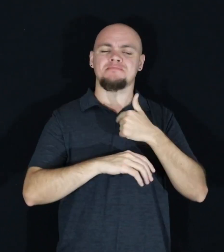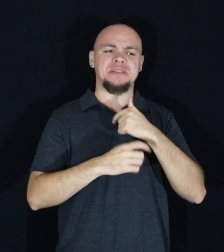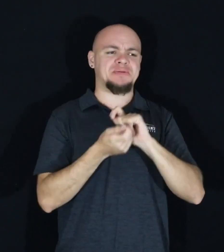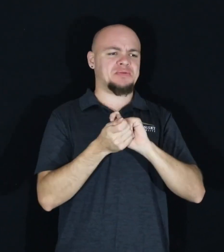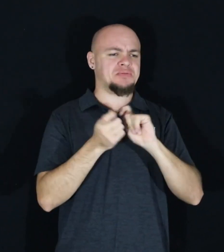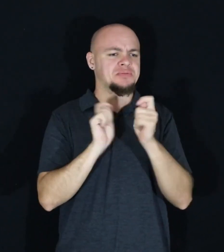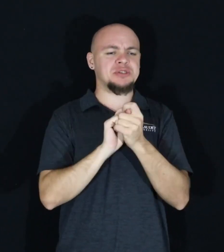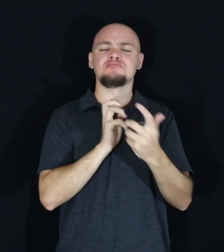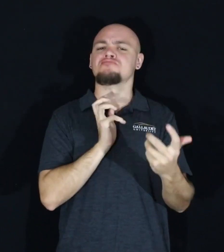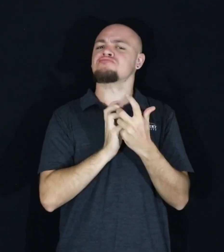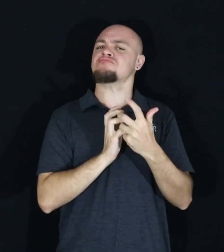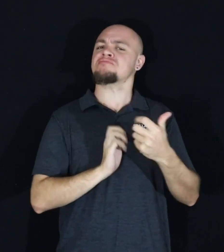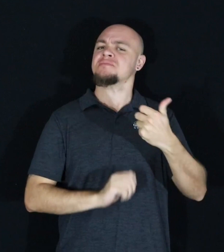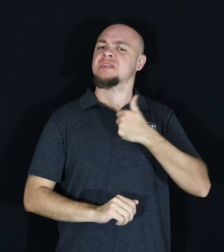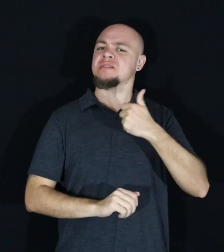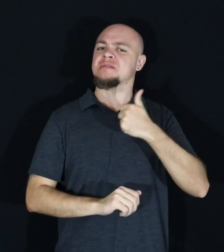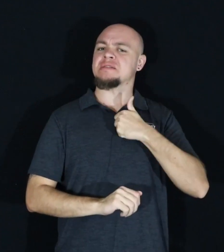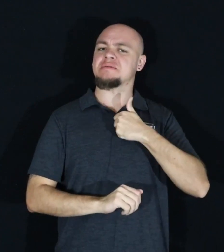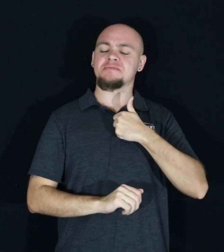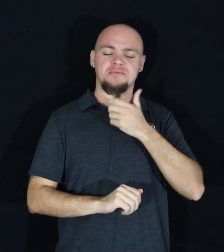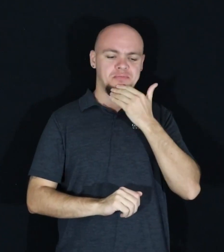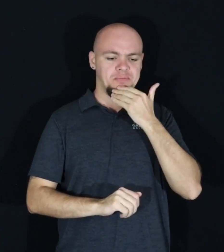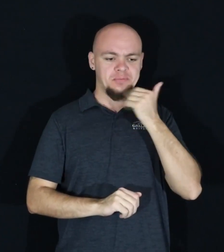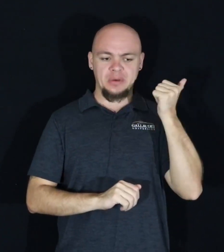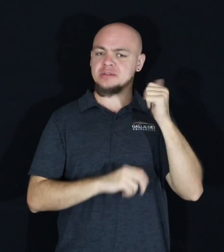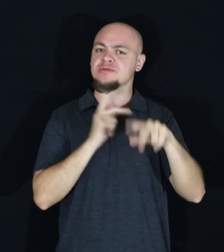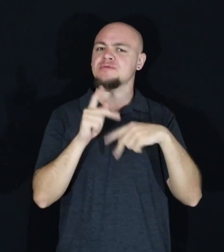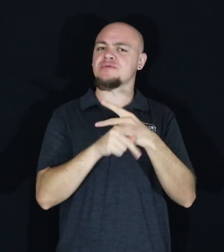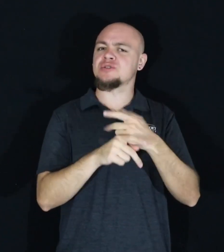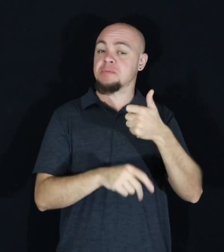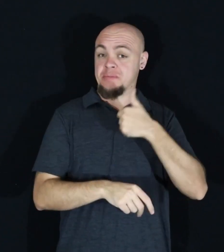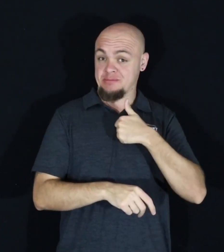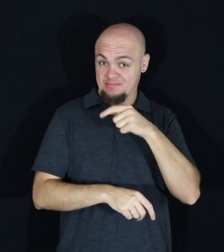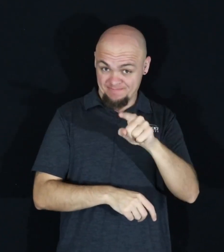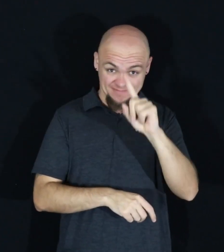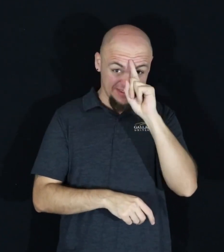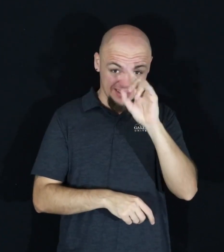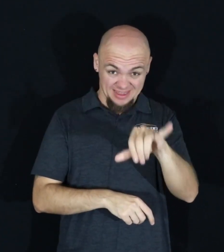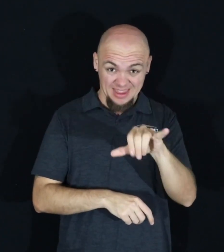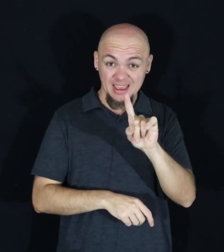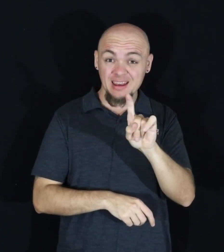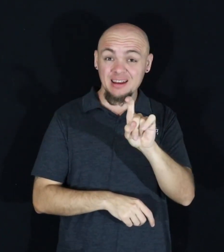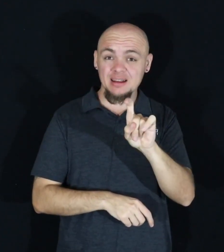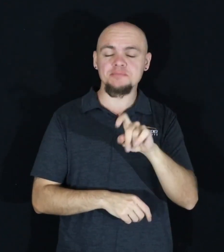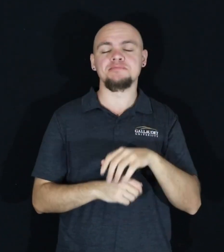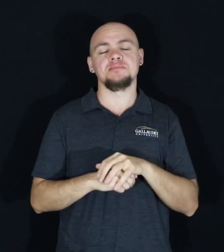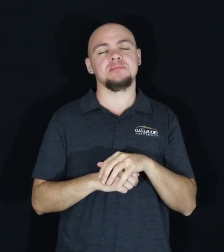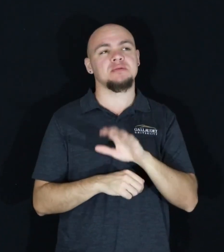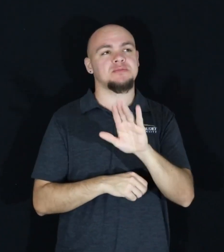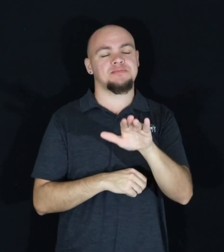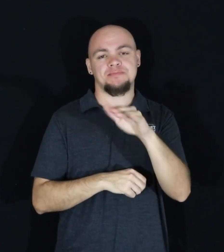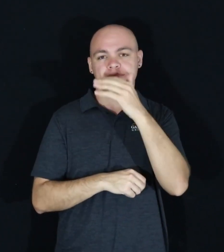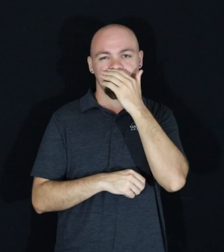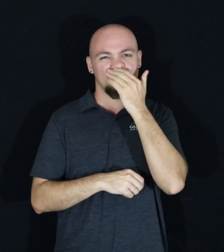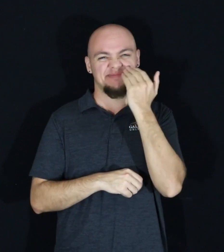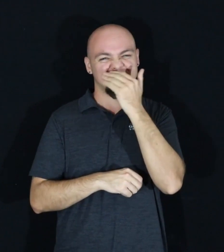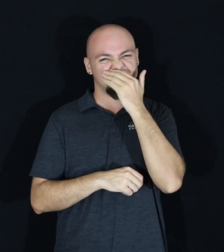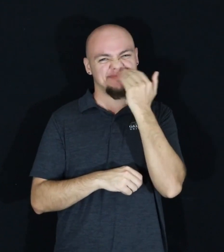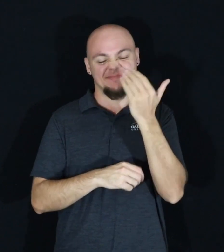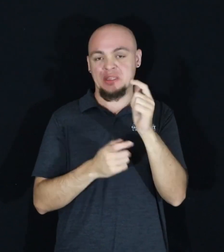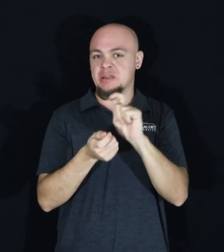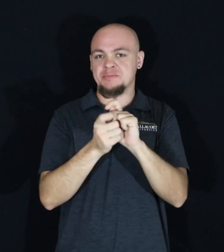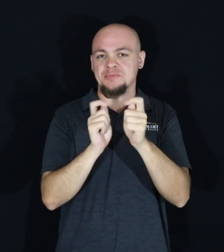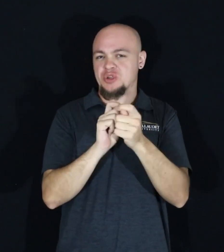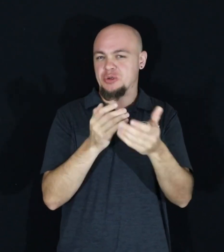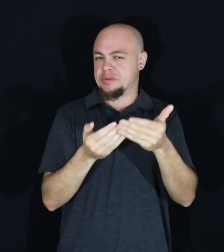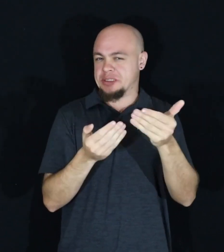really want to be, the best version of myself. Well, change doesn't come easy.